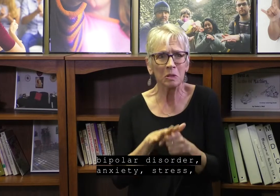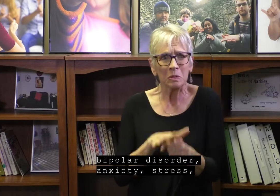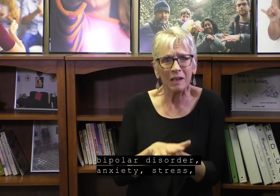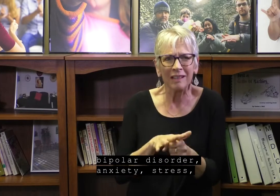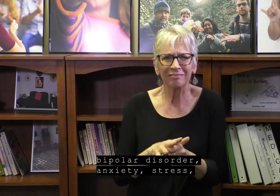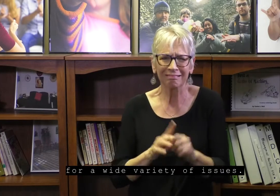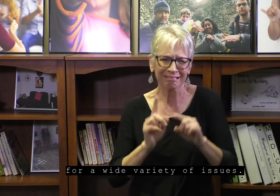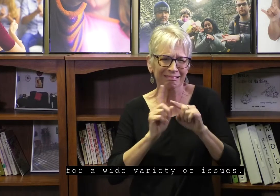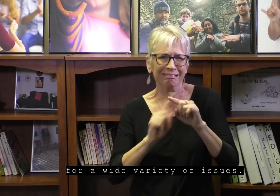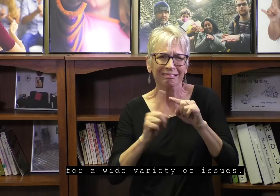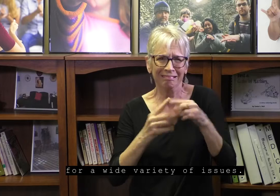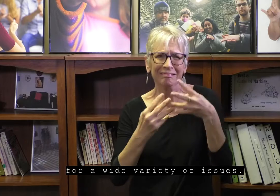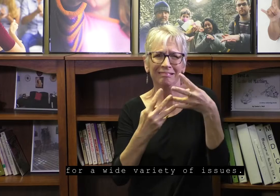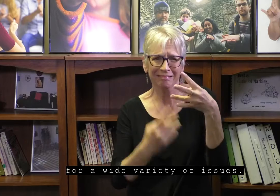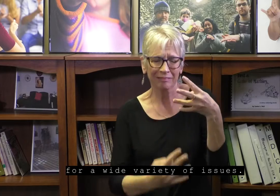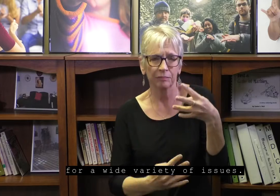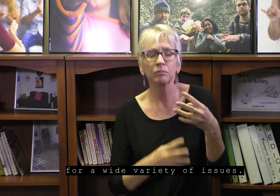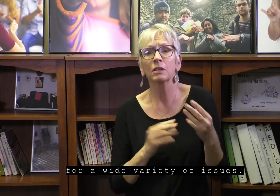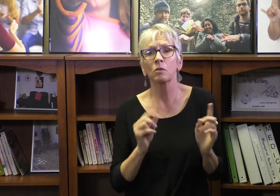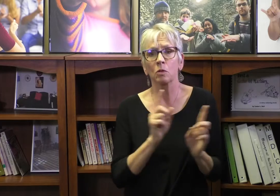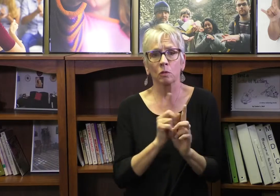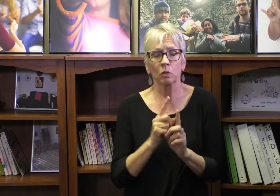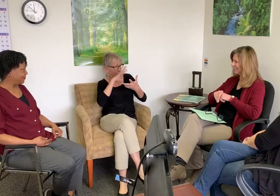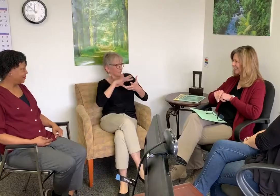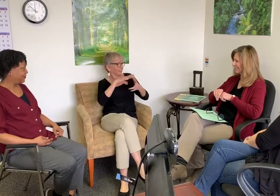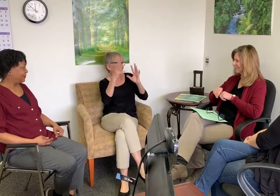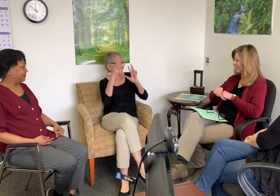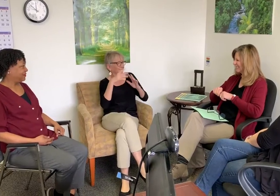anxiety, stress, for a wide variety of issues.